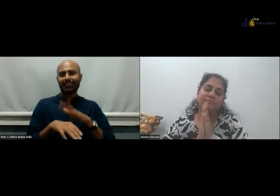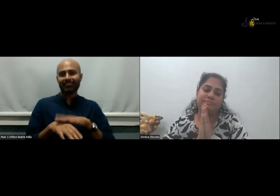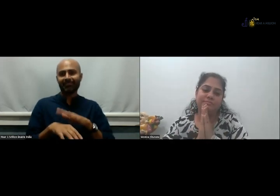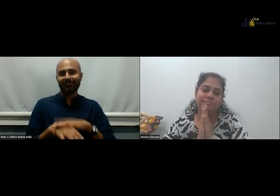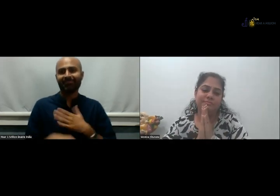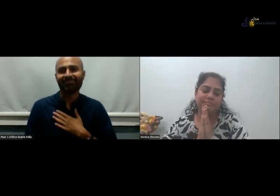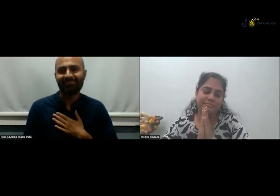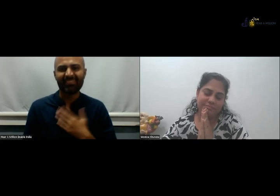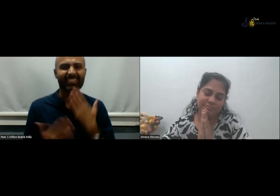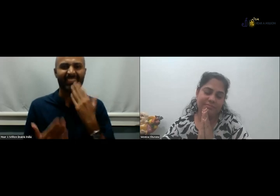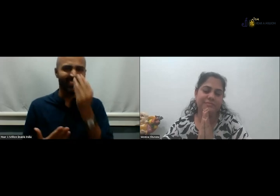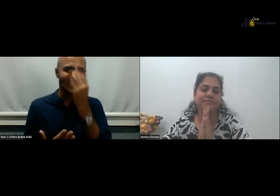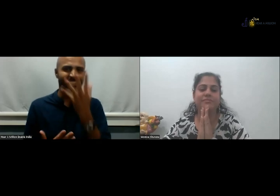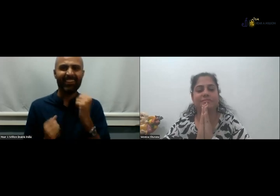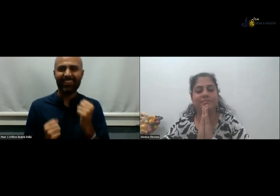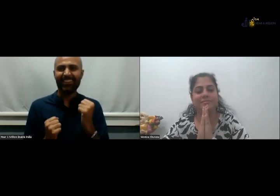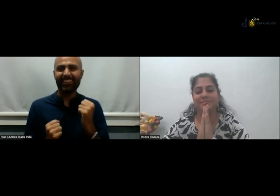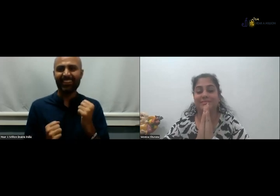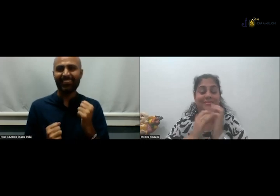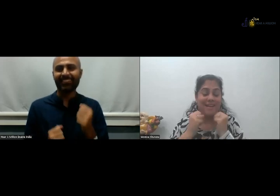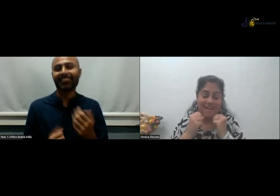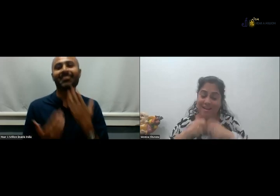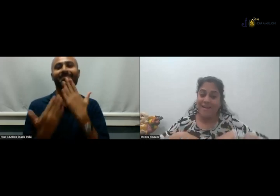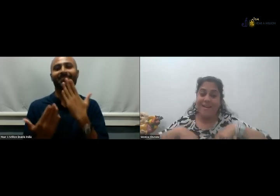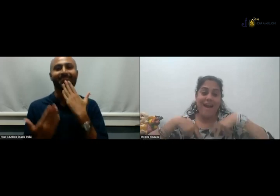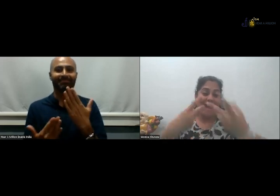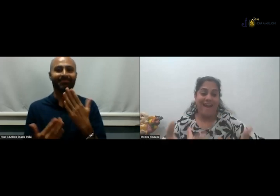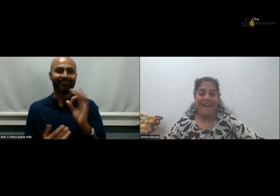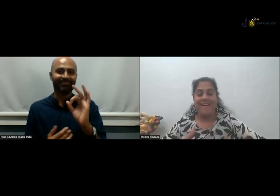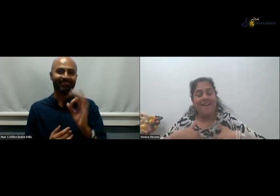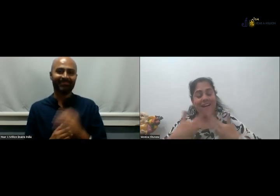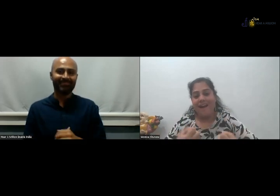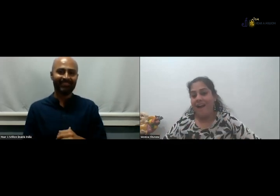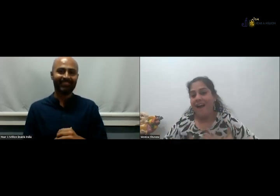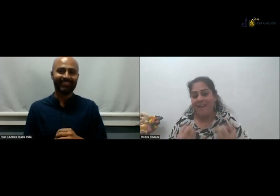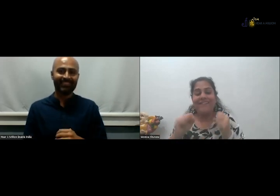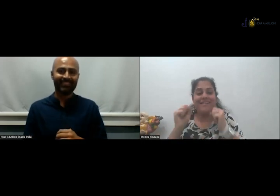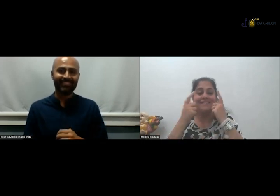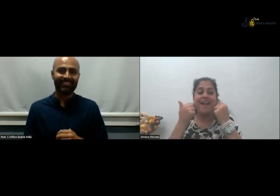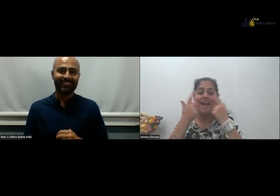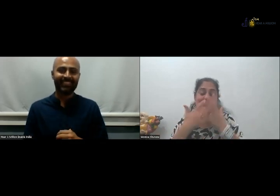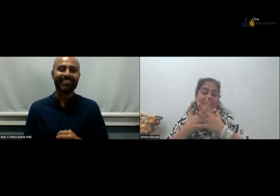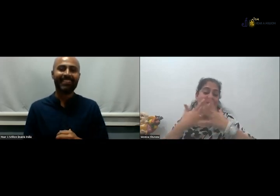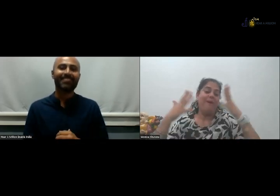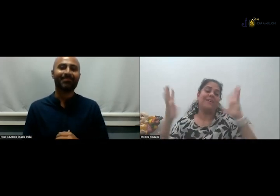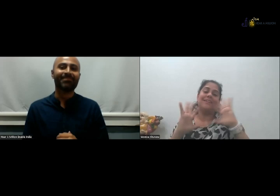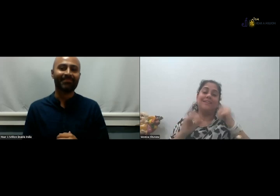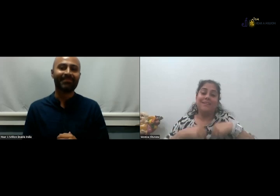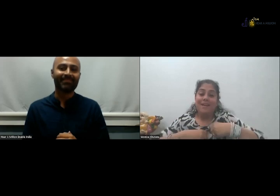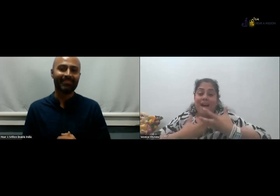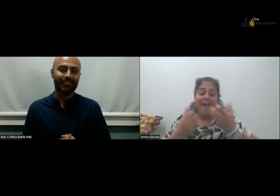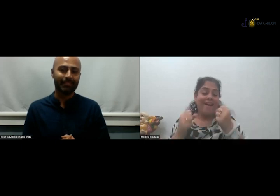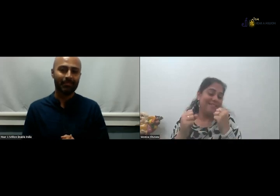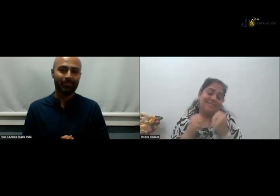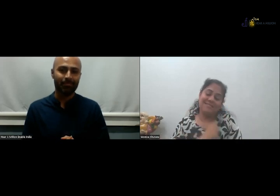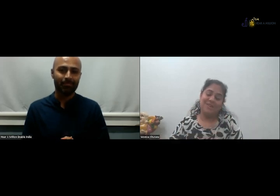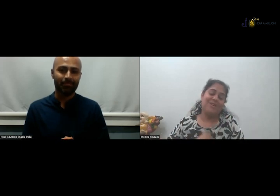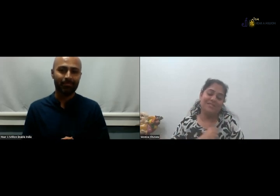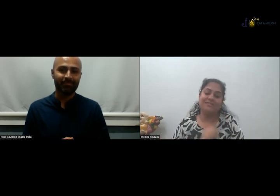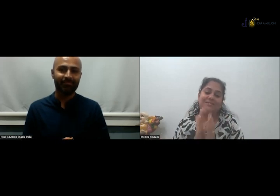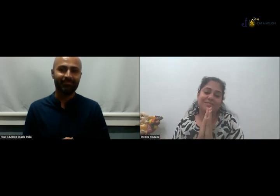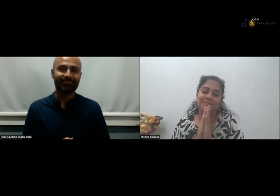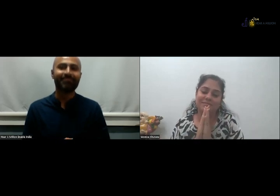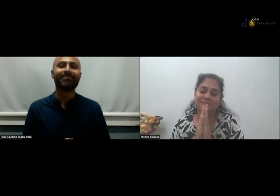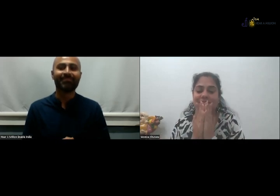now we have we are saddened by her. I can't express